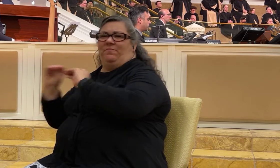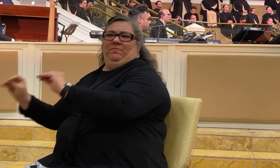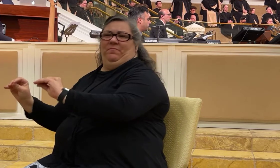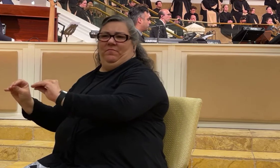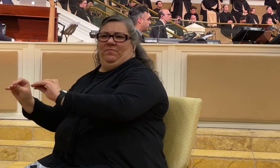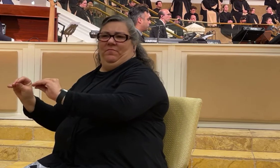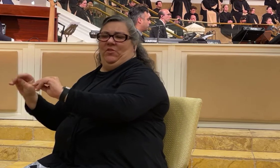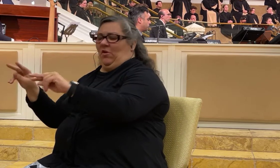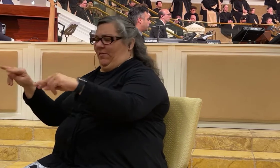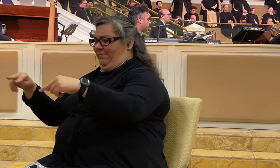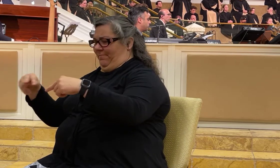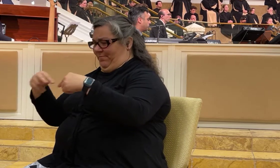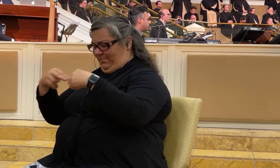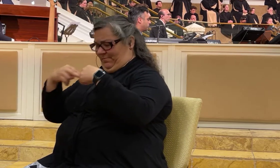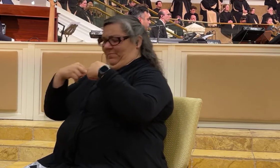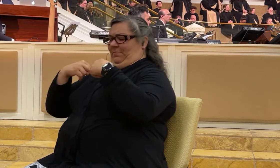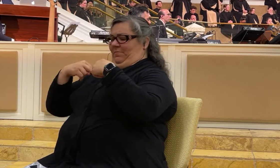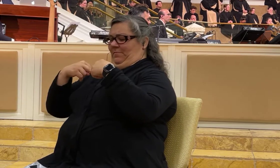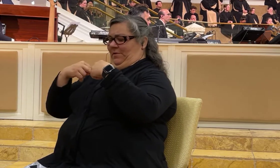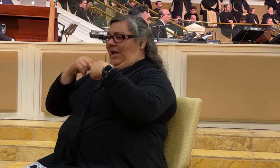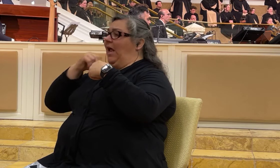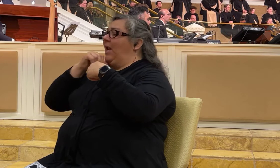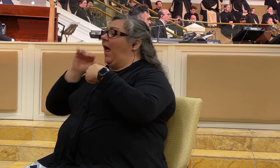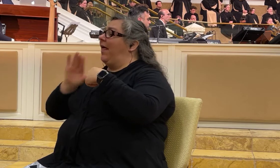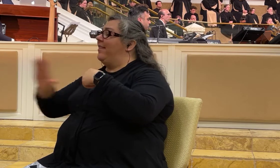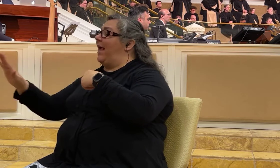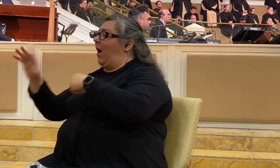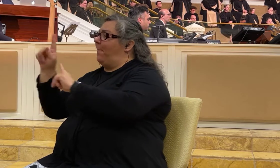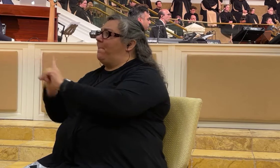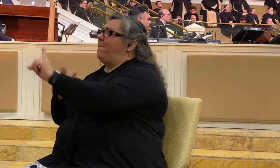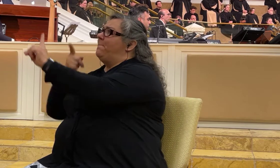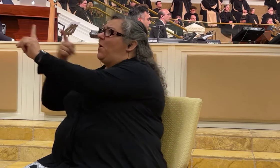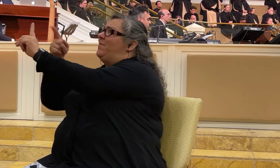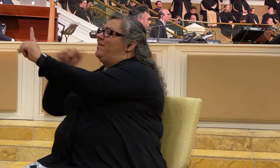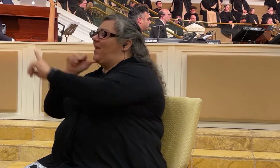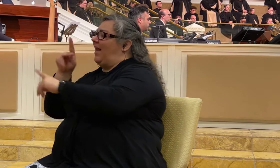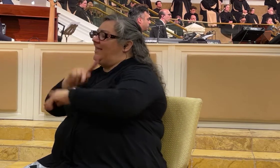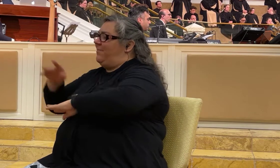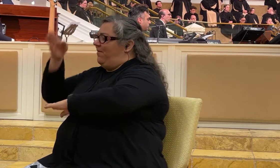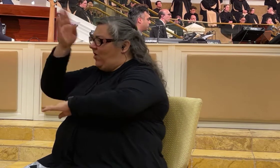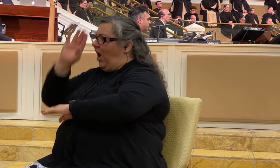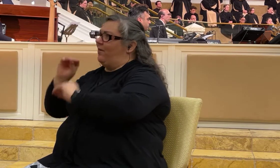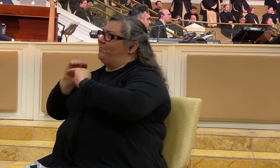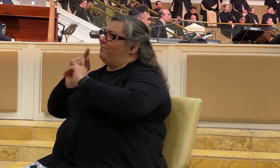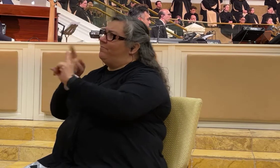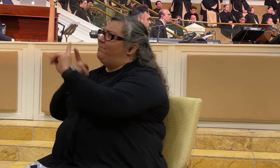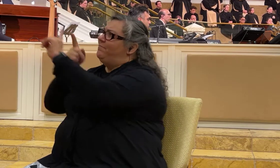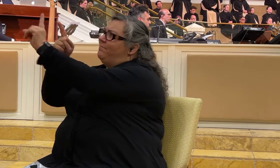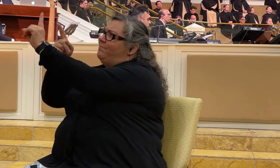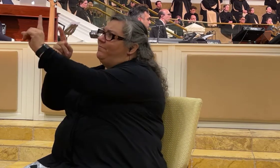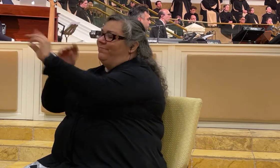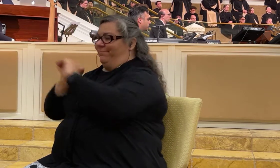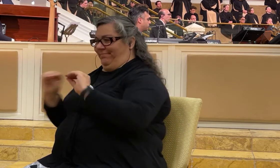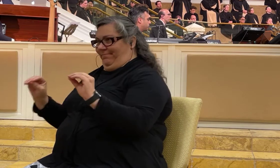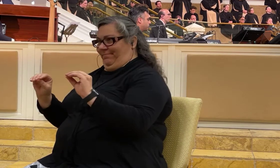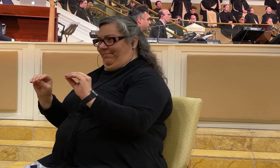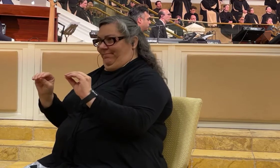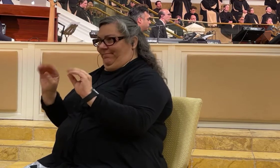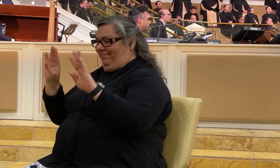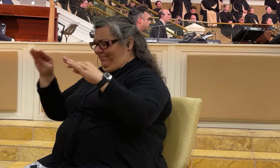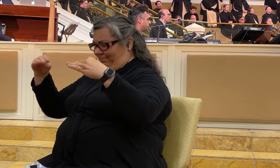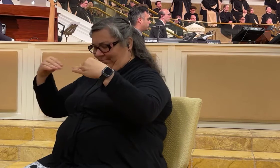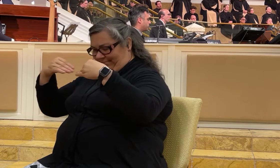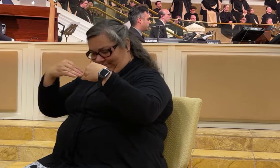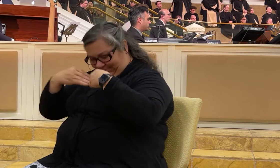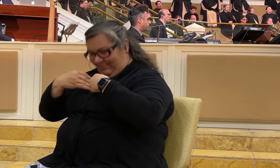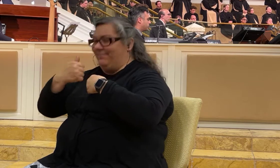to themselves, not their purpose, not the kingdom, not their destiny. And